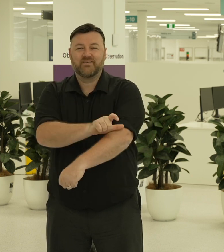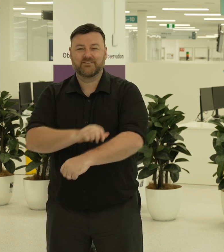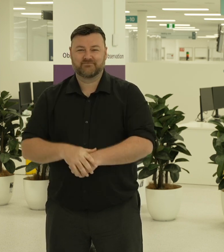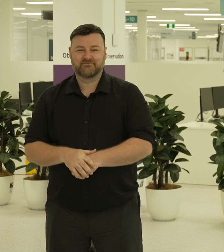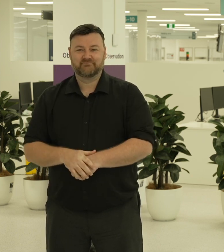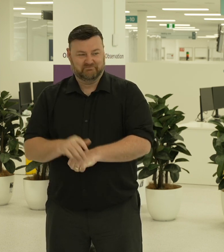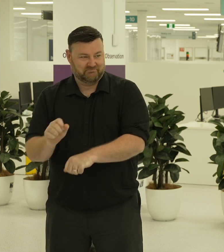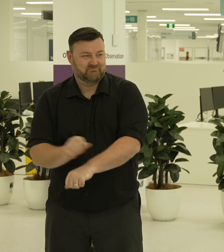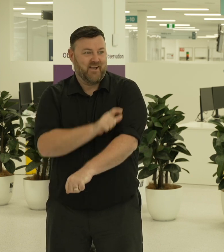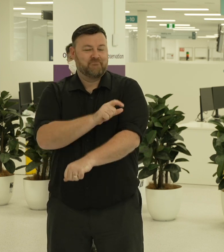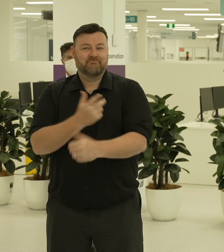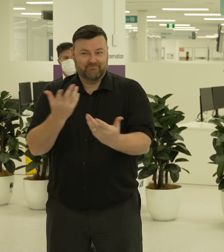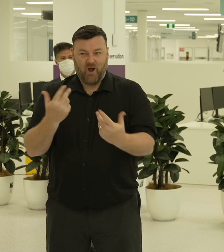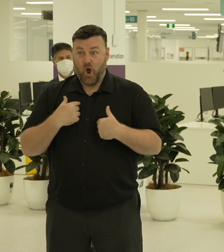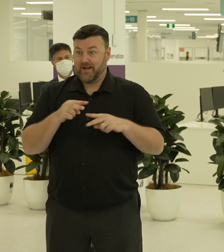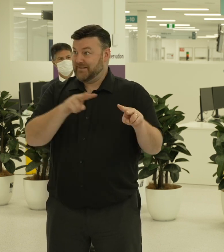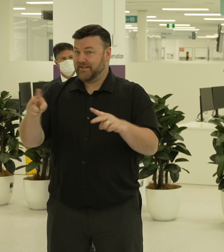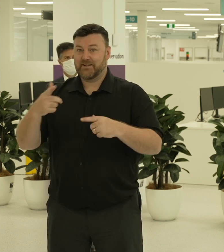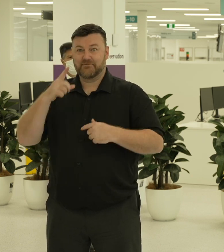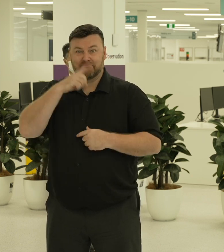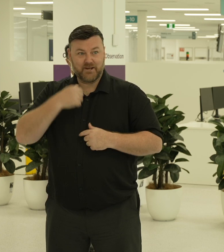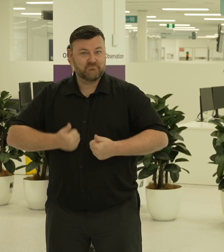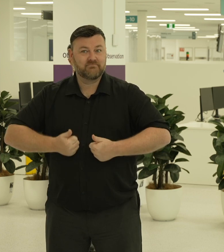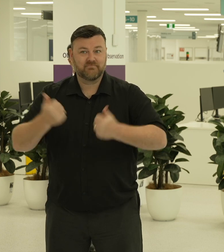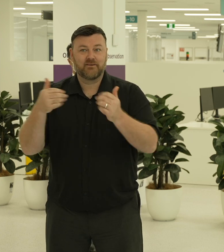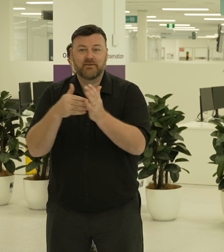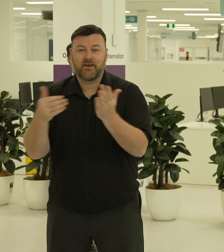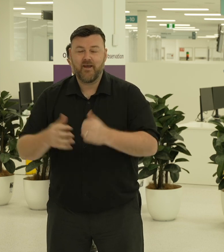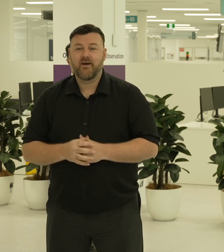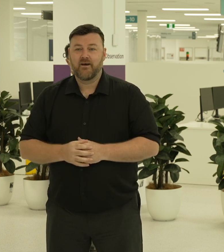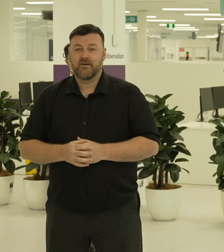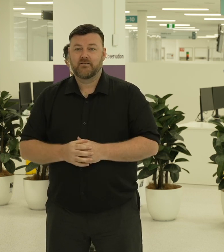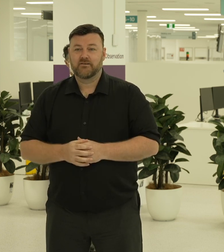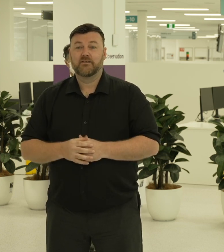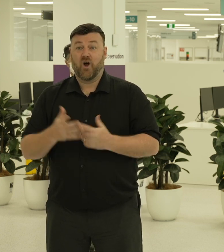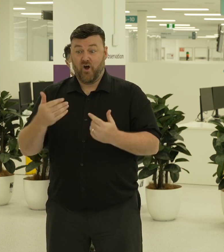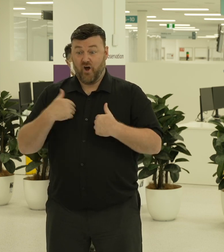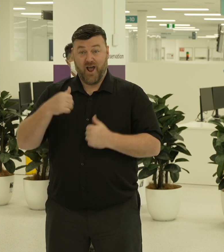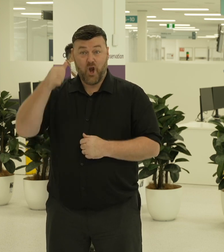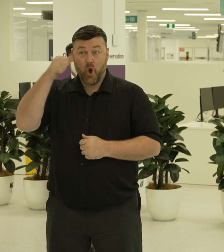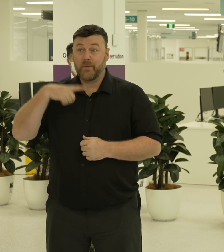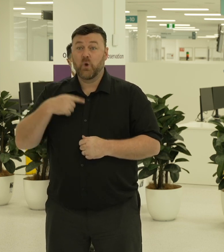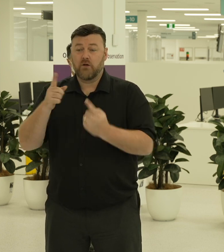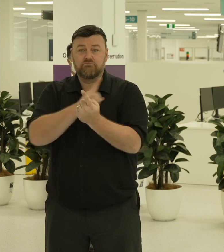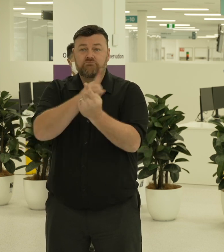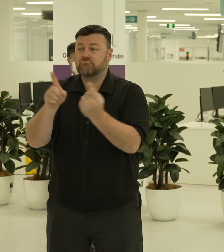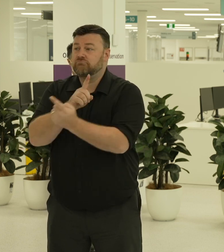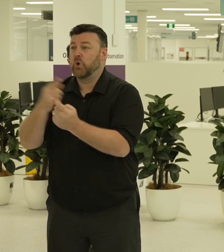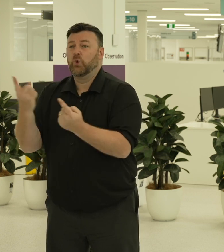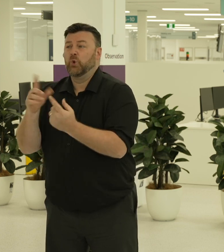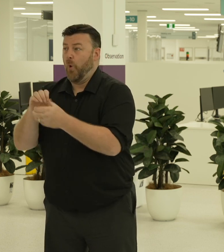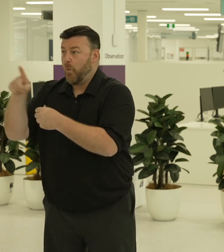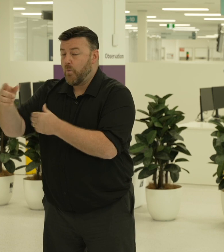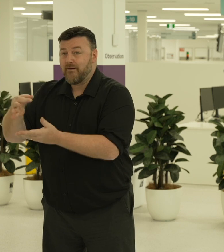It's coming back now. It's pleasing to see. Anecdotally, speaking to small businesses, speaking to cafe owners,